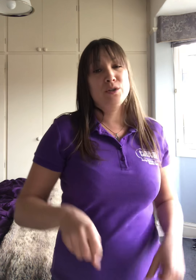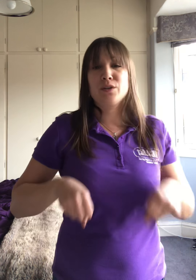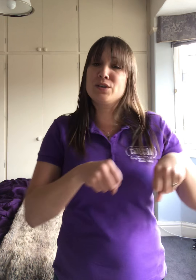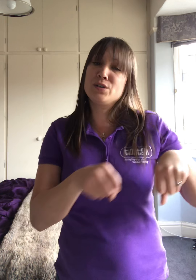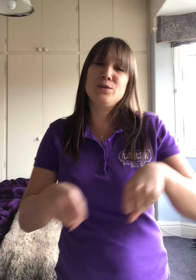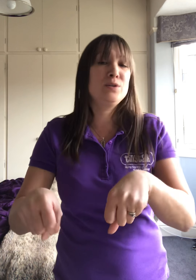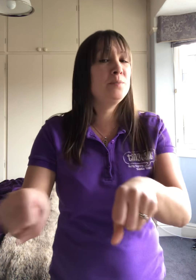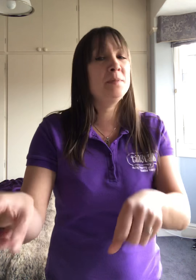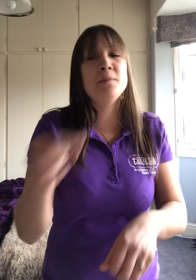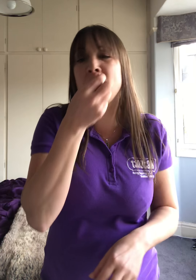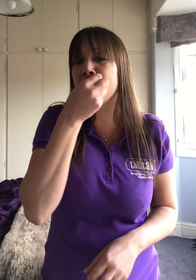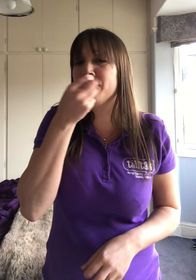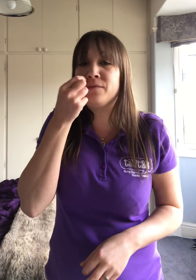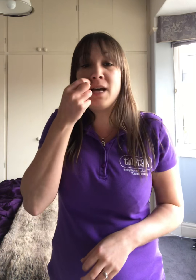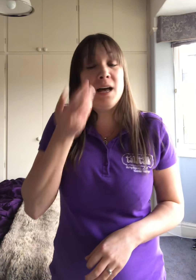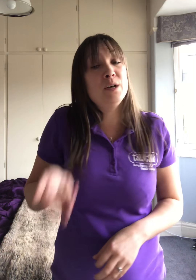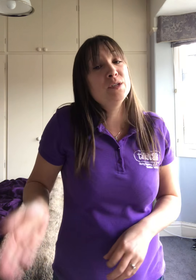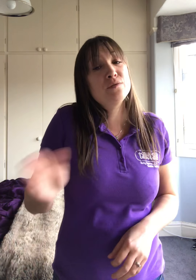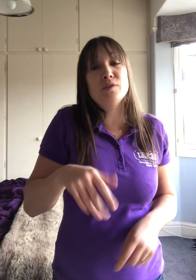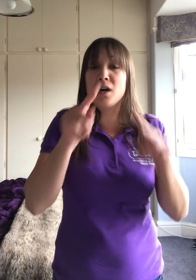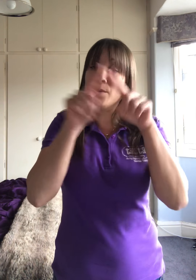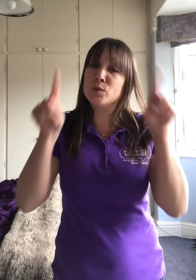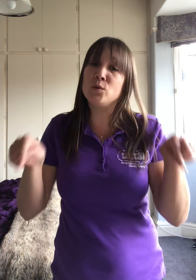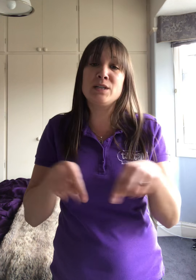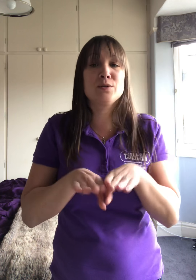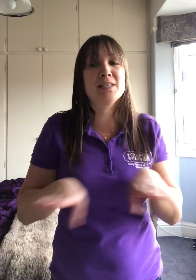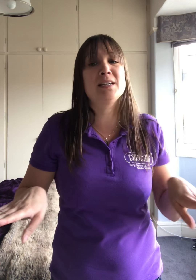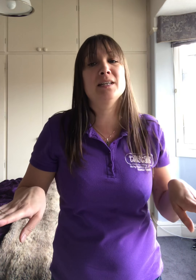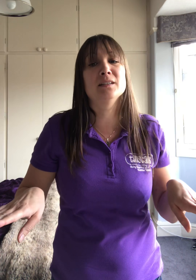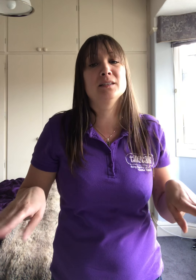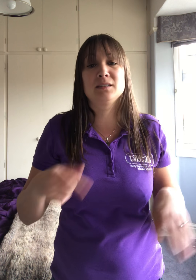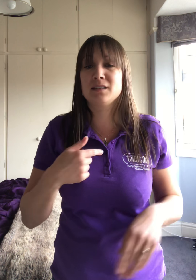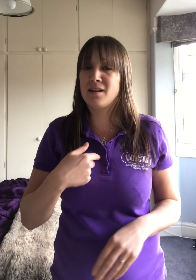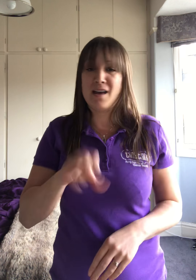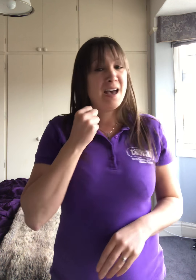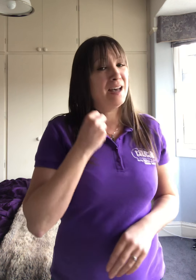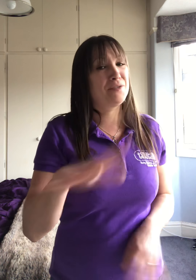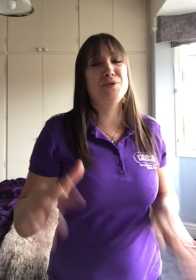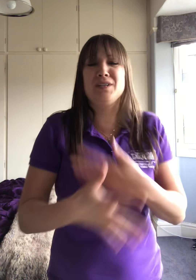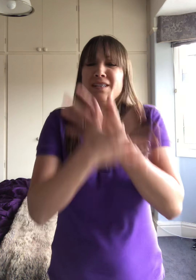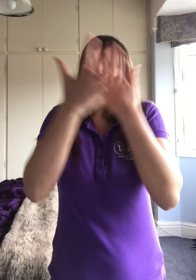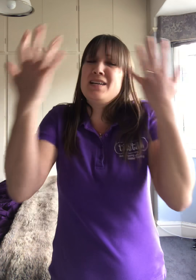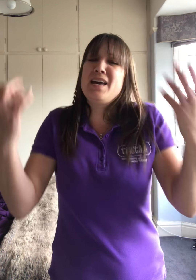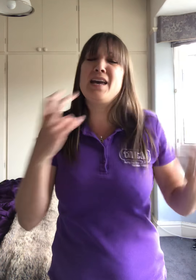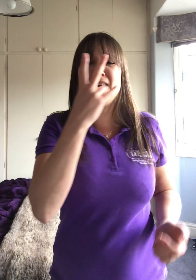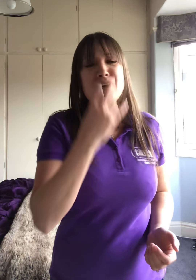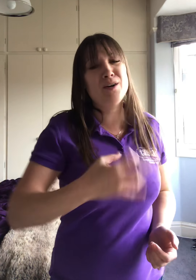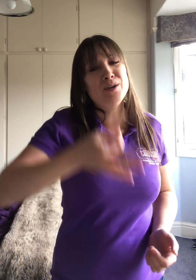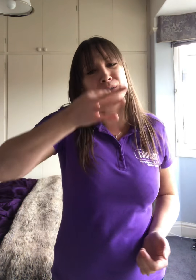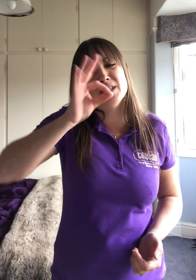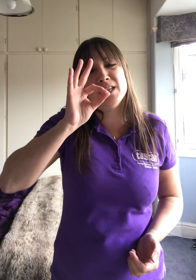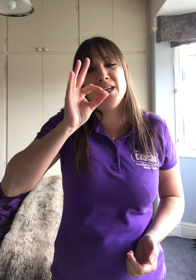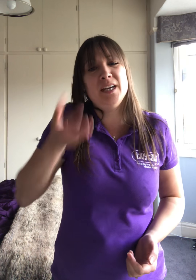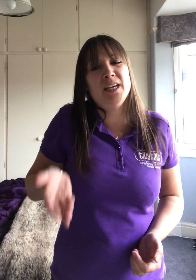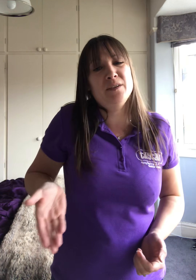took the supermarket flowers from the windowsill. I threw the day-old tea